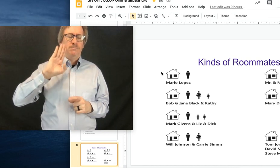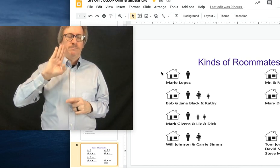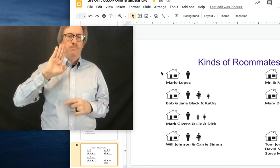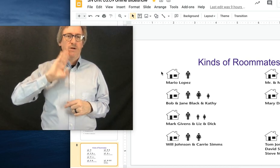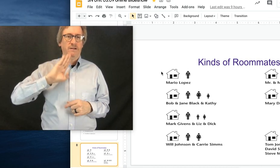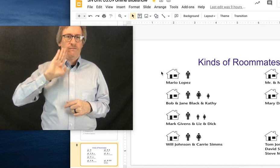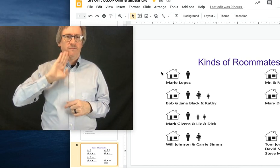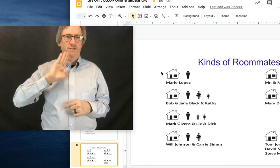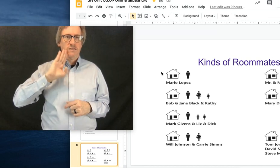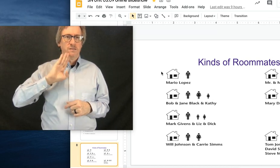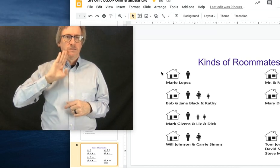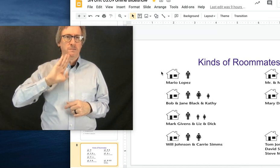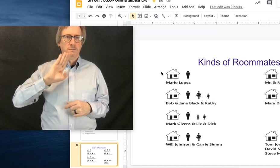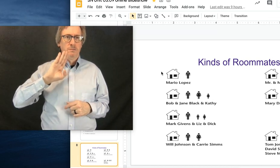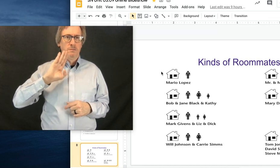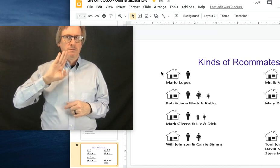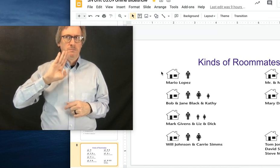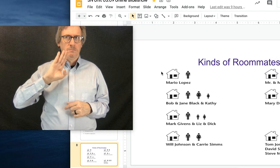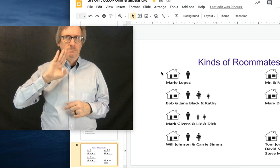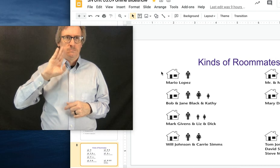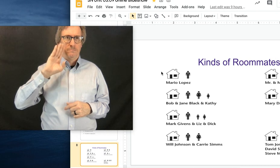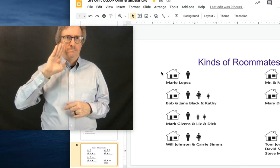So breakfast,